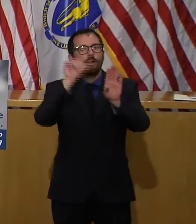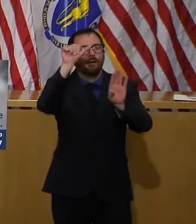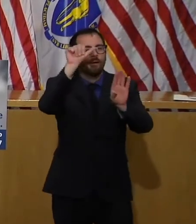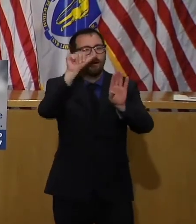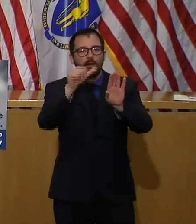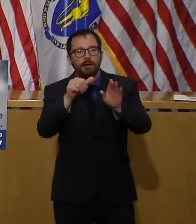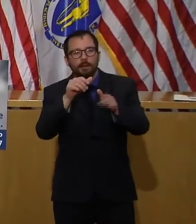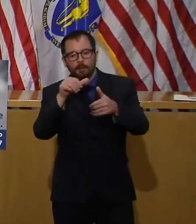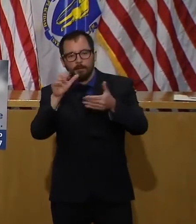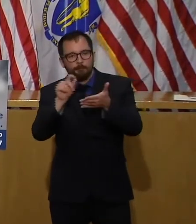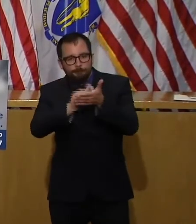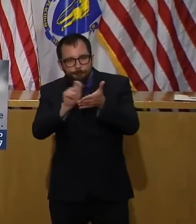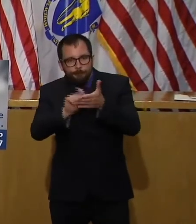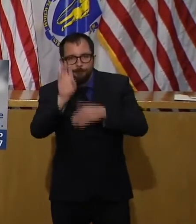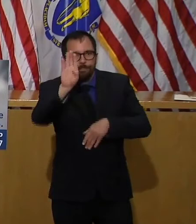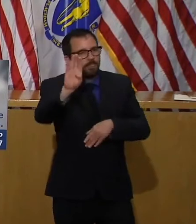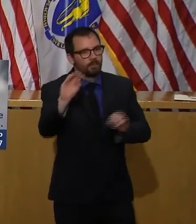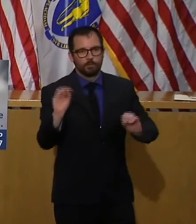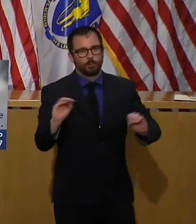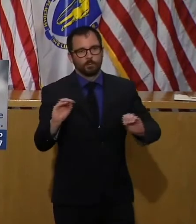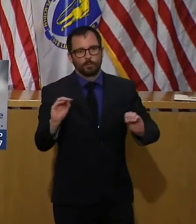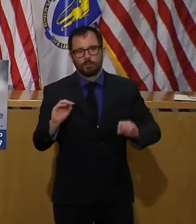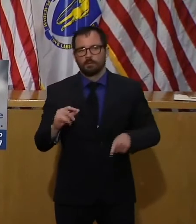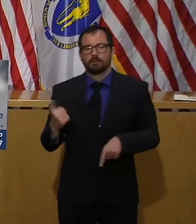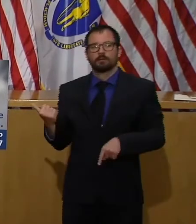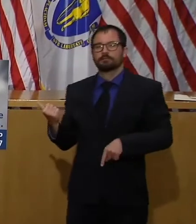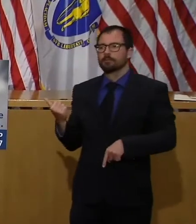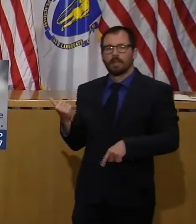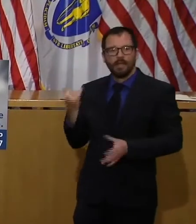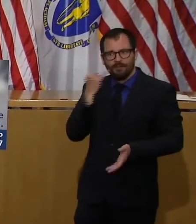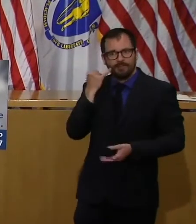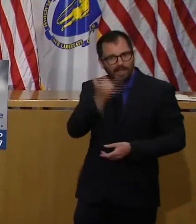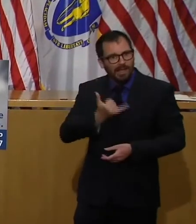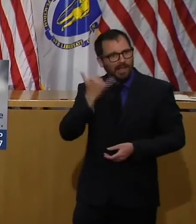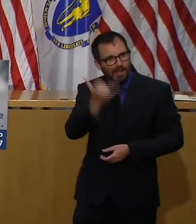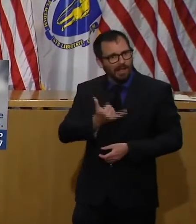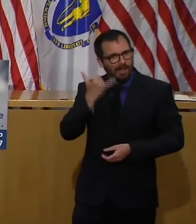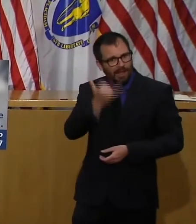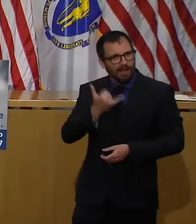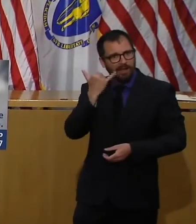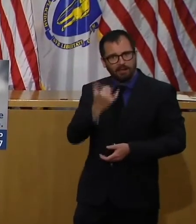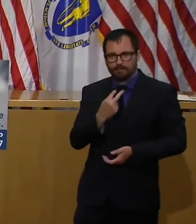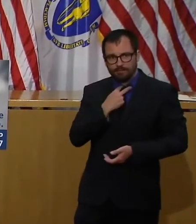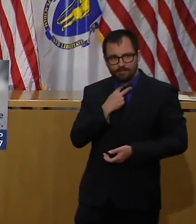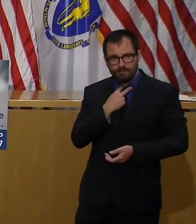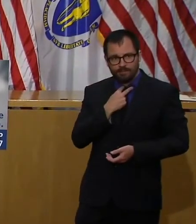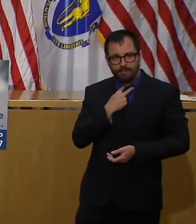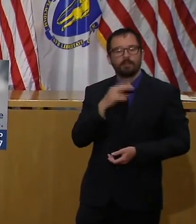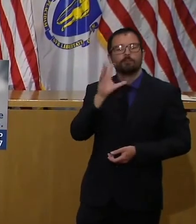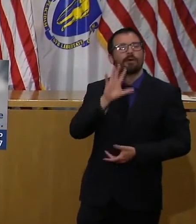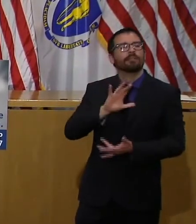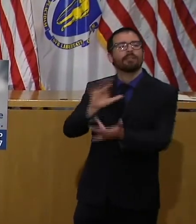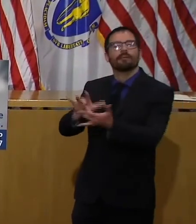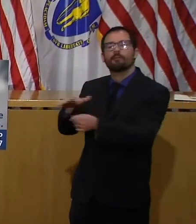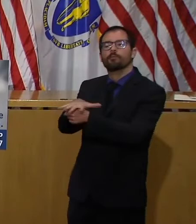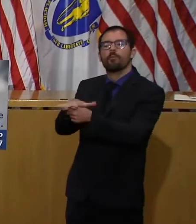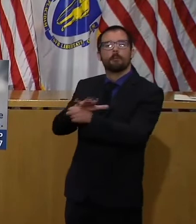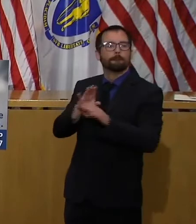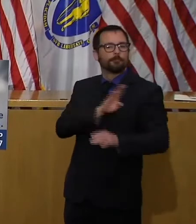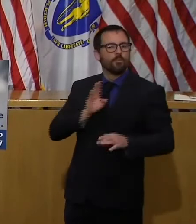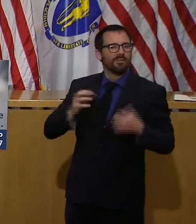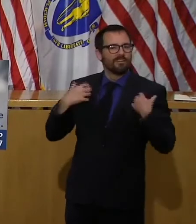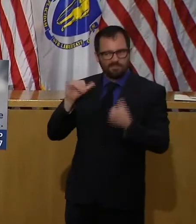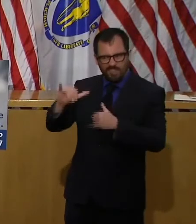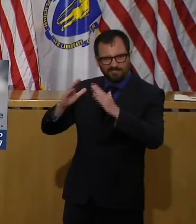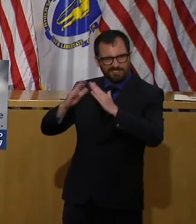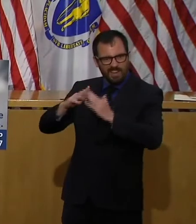we are in close touch with our local Board of Health colleagues, and they're doing their usual activities, which is